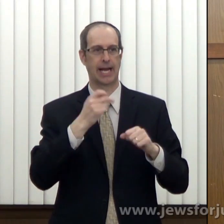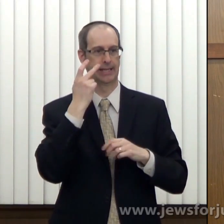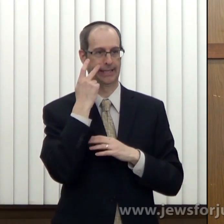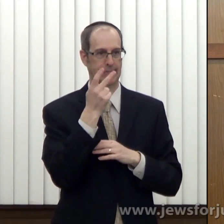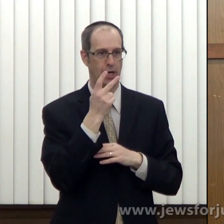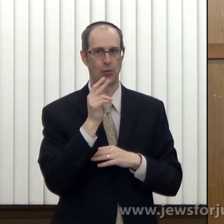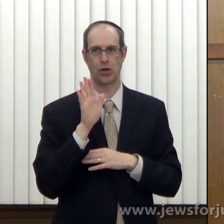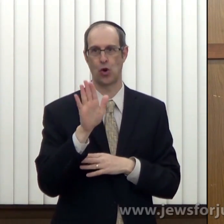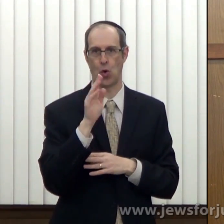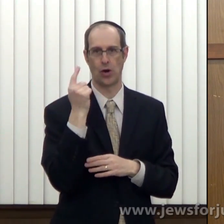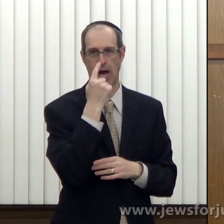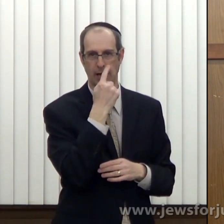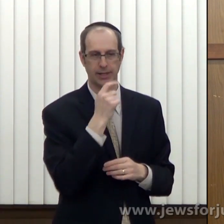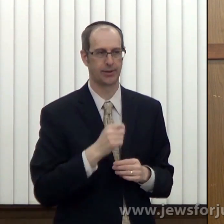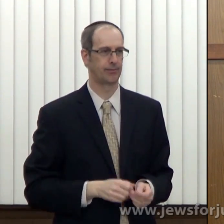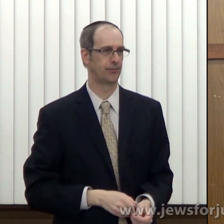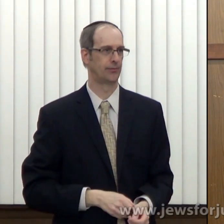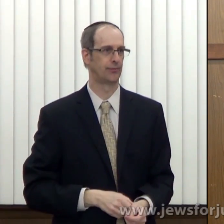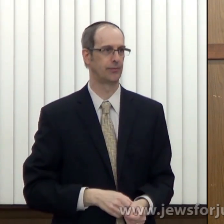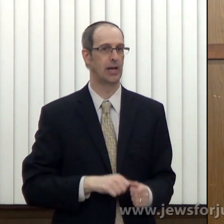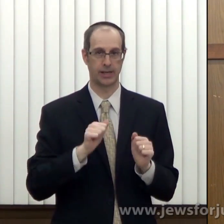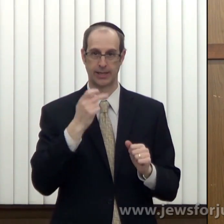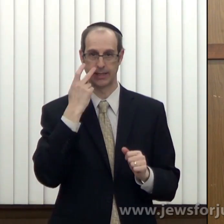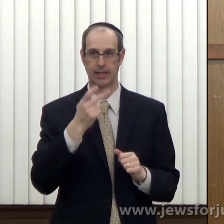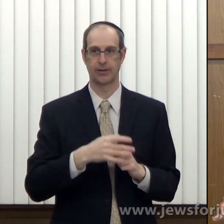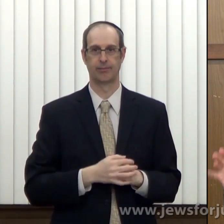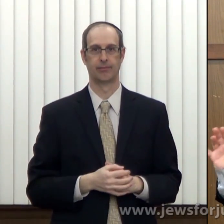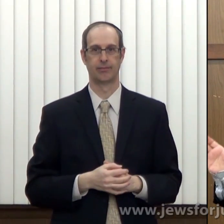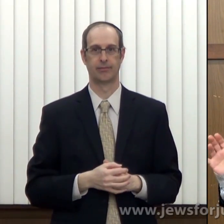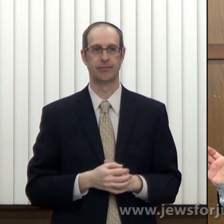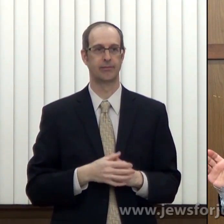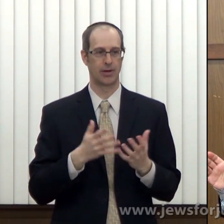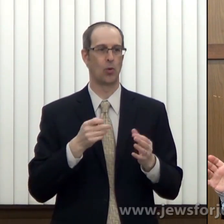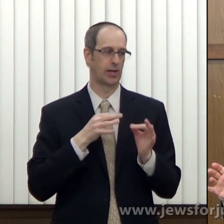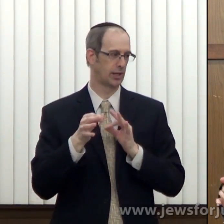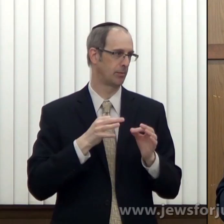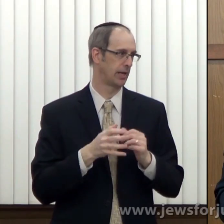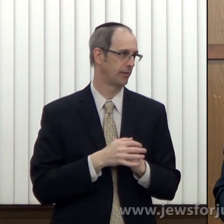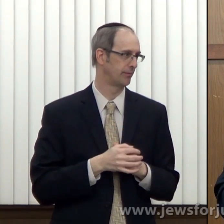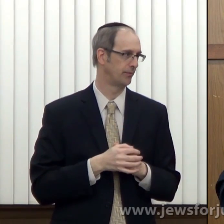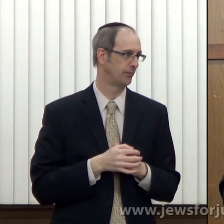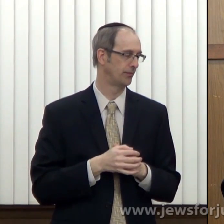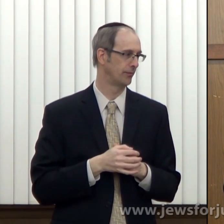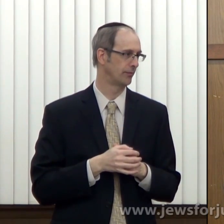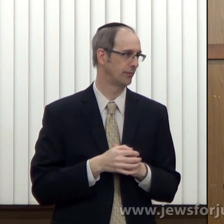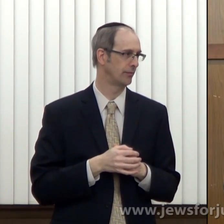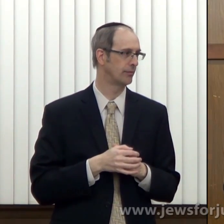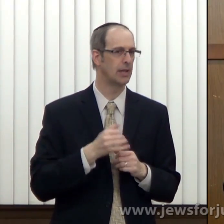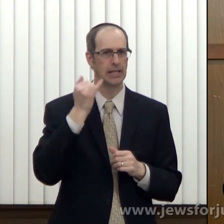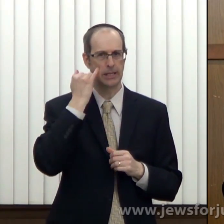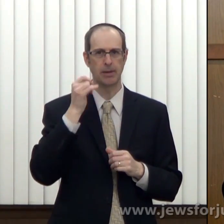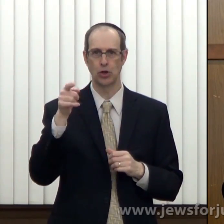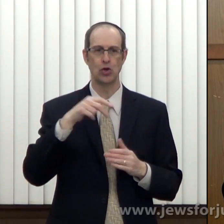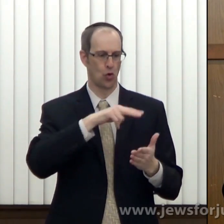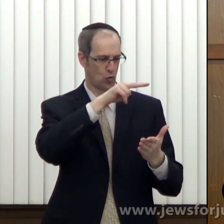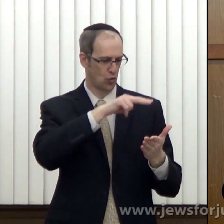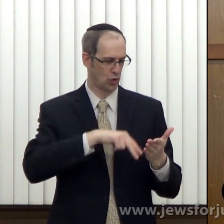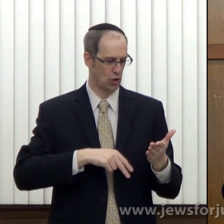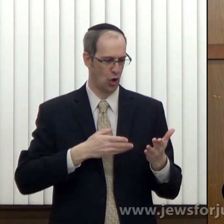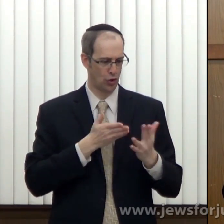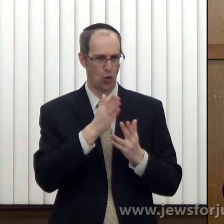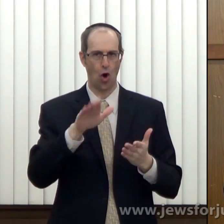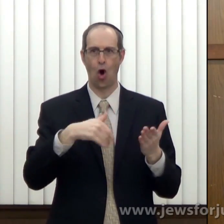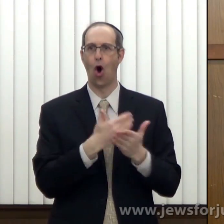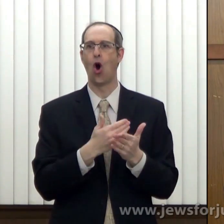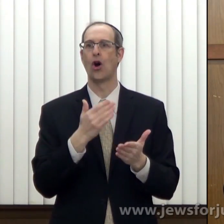it with your own eyes. You can see it. Let me explain what this means. If you read through the entire Bible